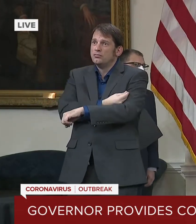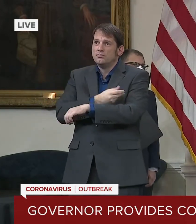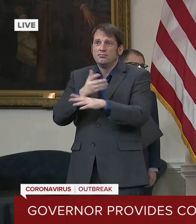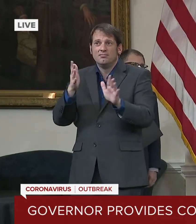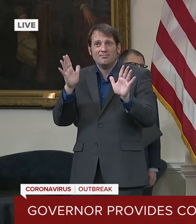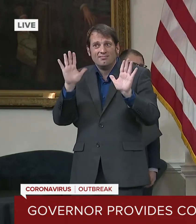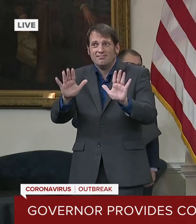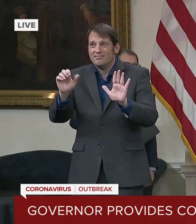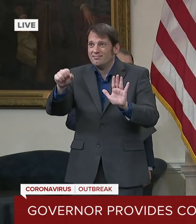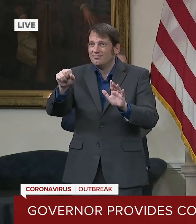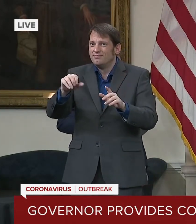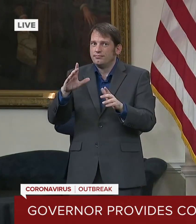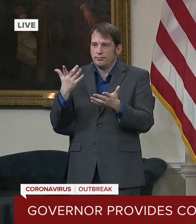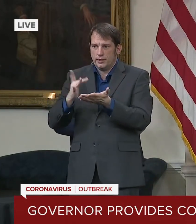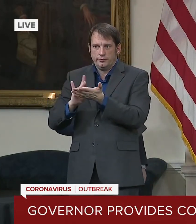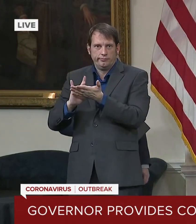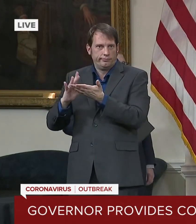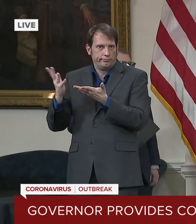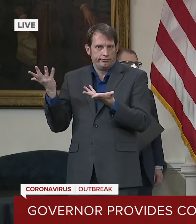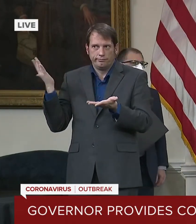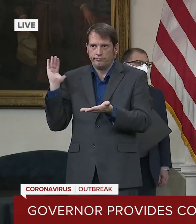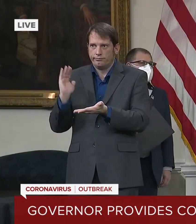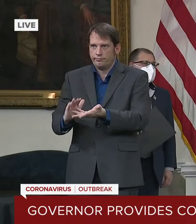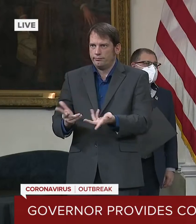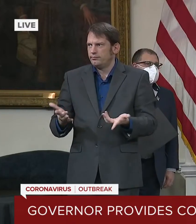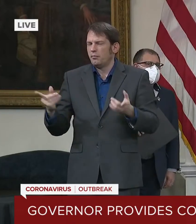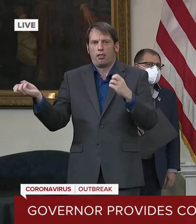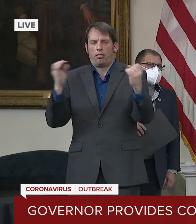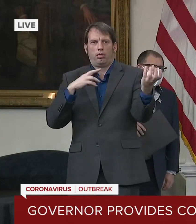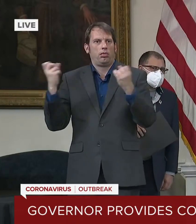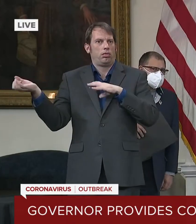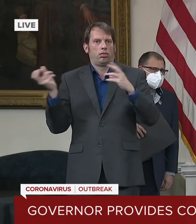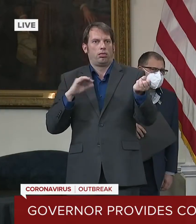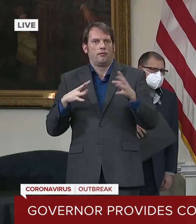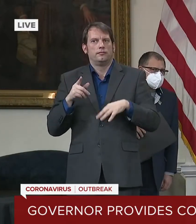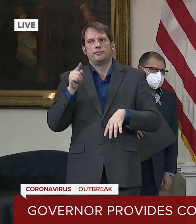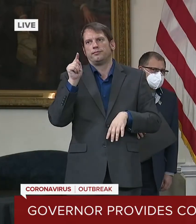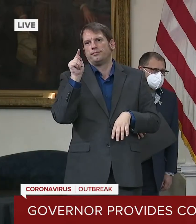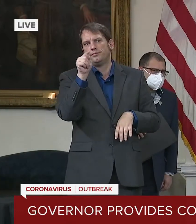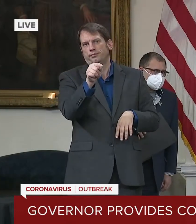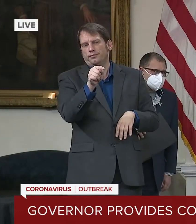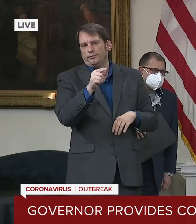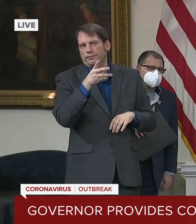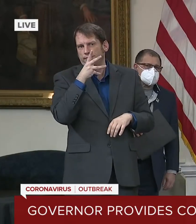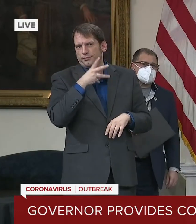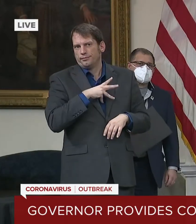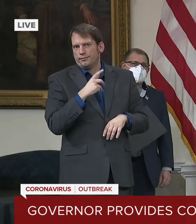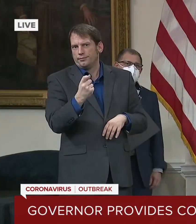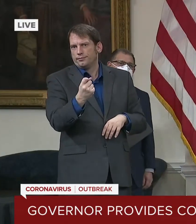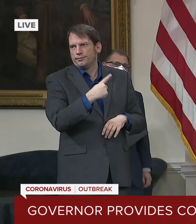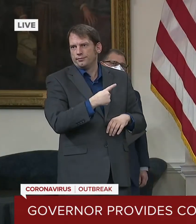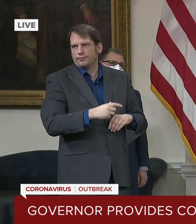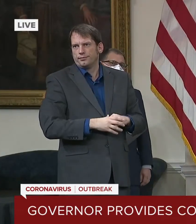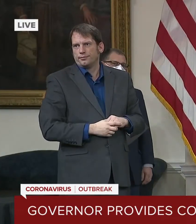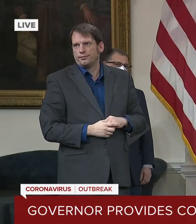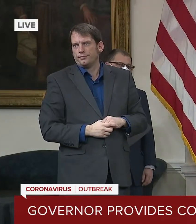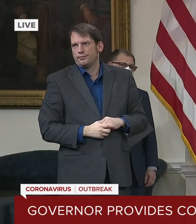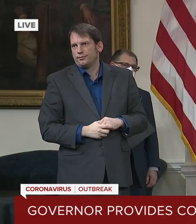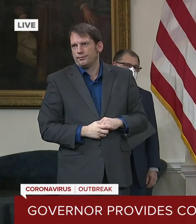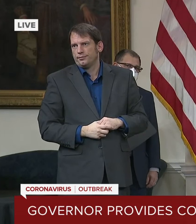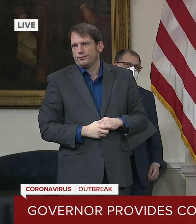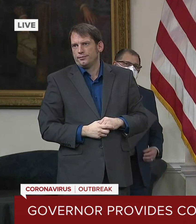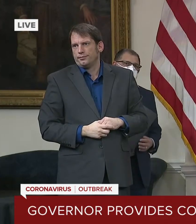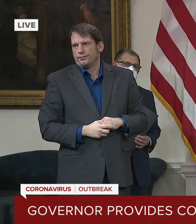So like this side got all the questions. I got to pay attention up here. I'm sorry. Talk about the eligibility again really quickly.